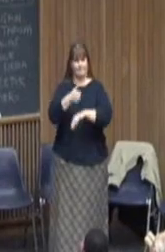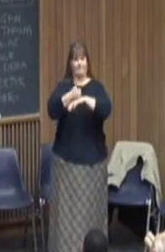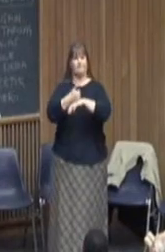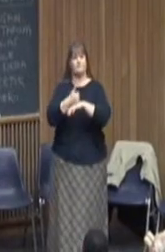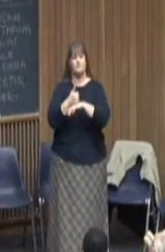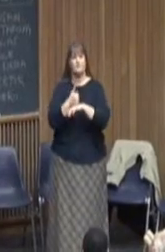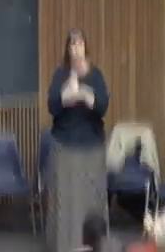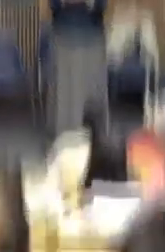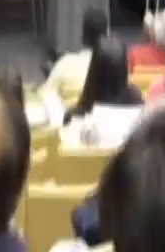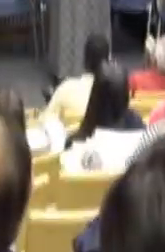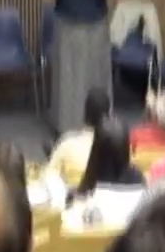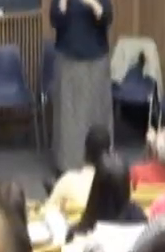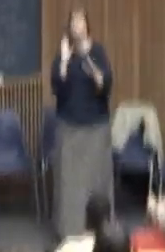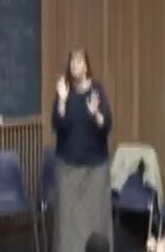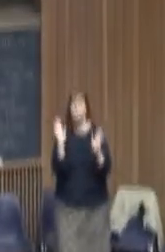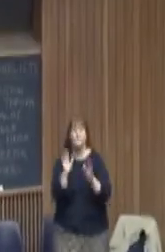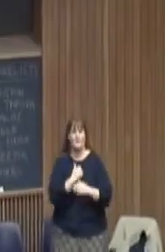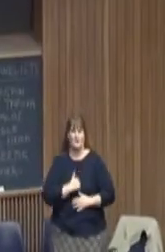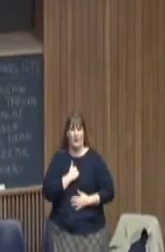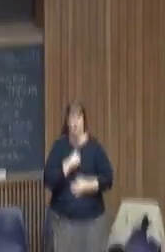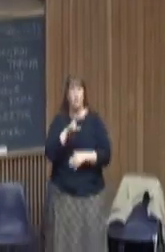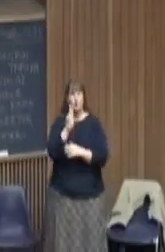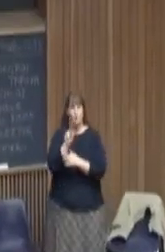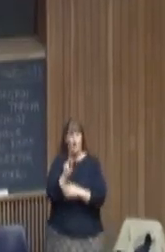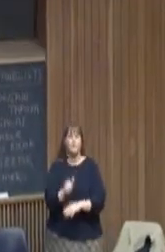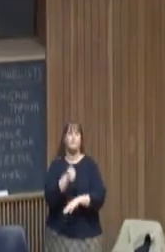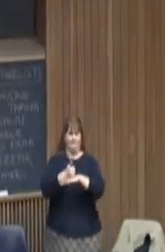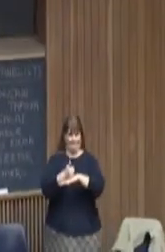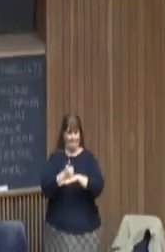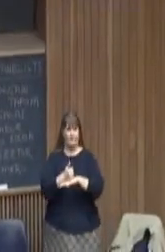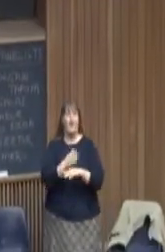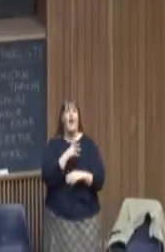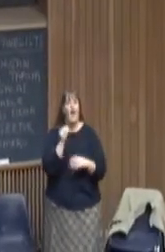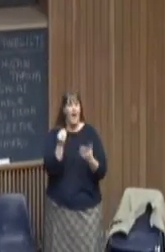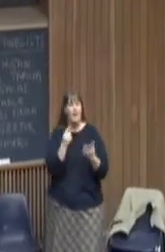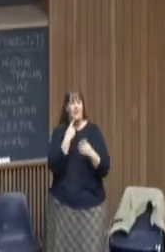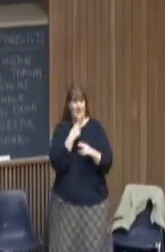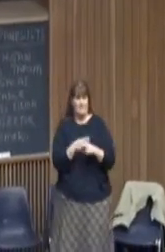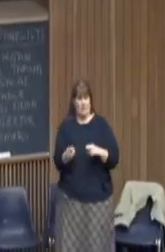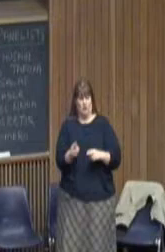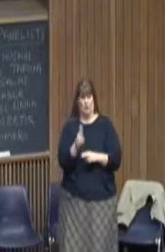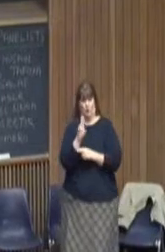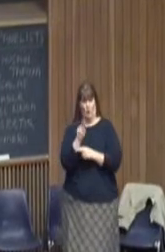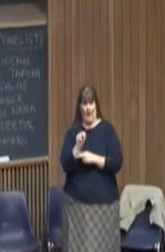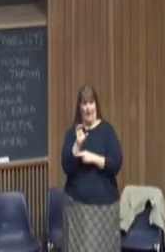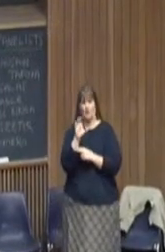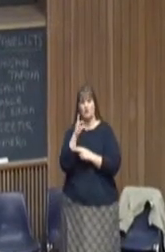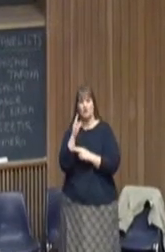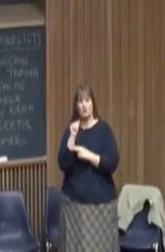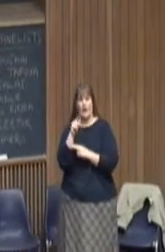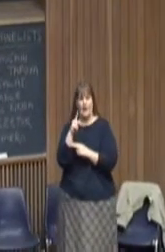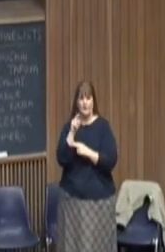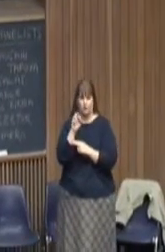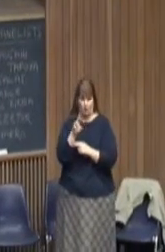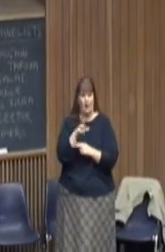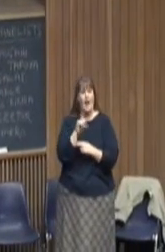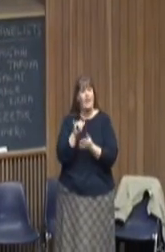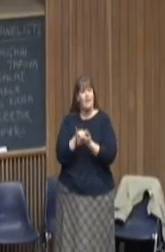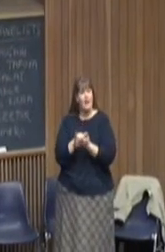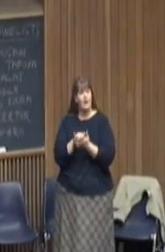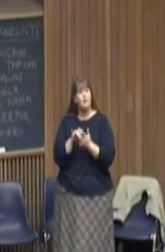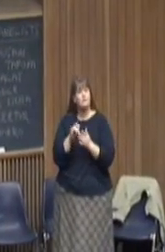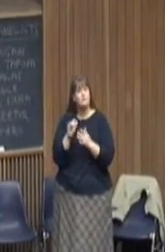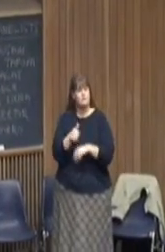the United Nations were created, and so they finally mentioned the UN chapter, and this was done with the help of Eleanor